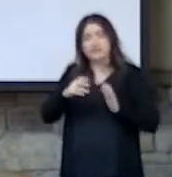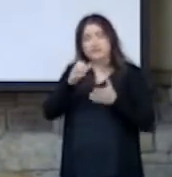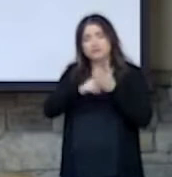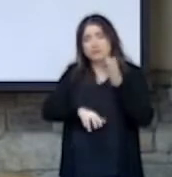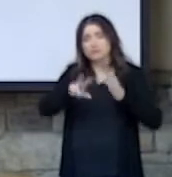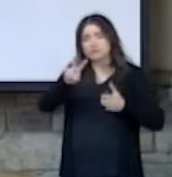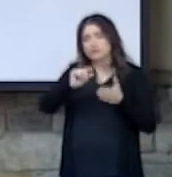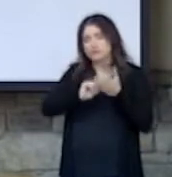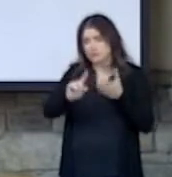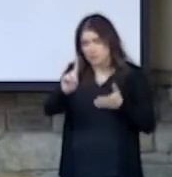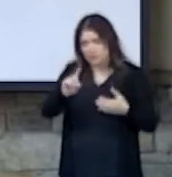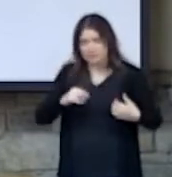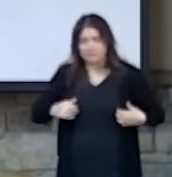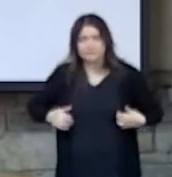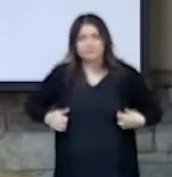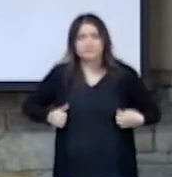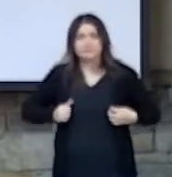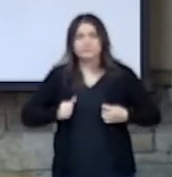verse 1.